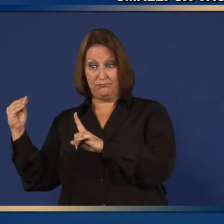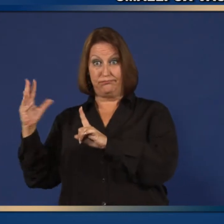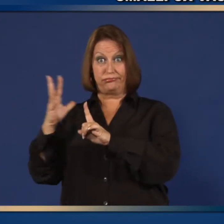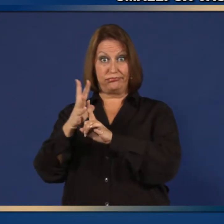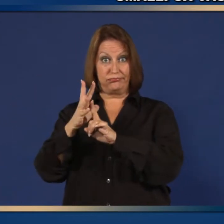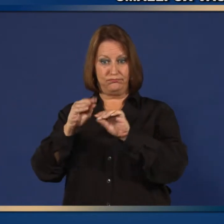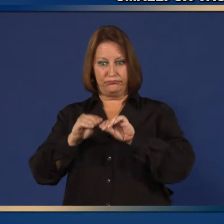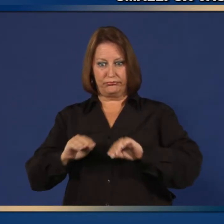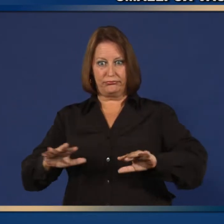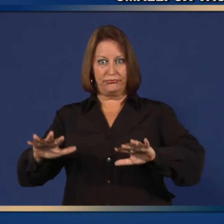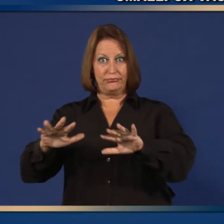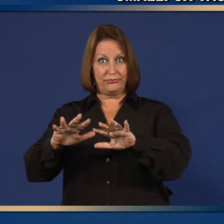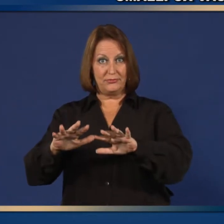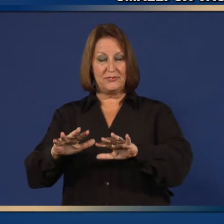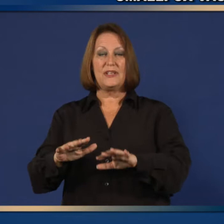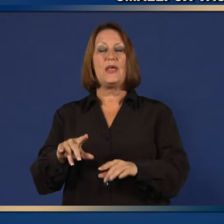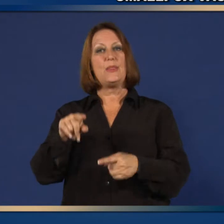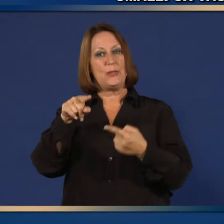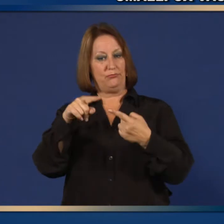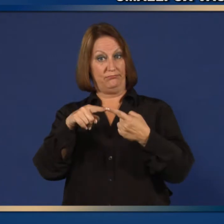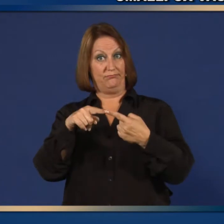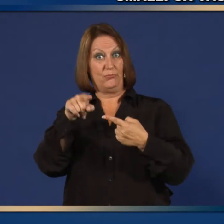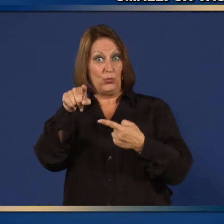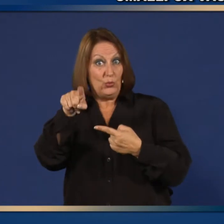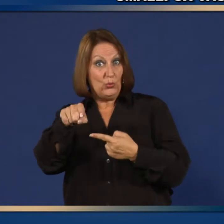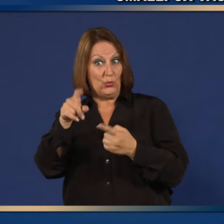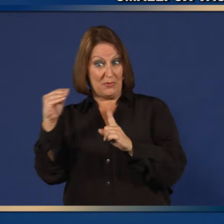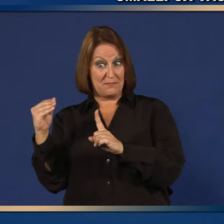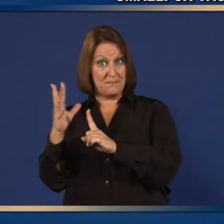directly exposed to smallpox virus.